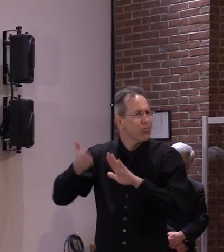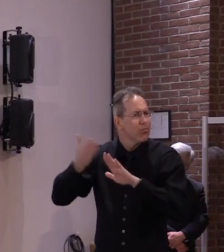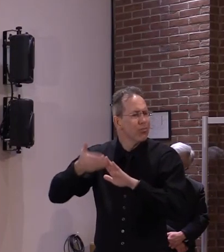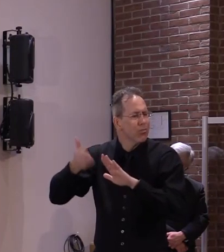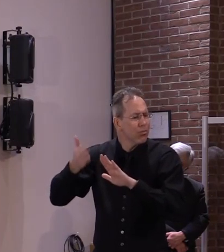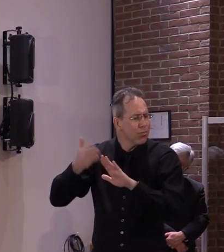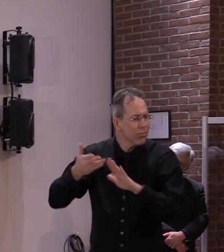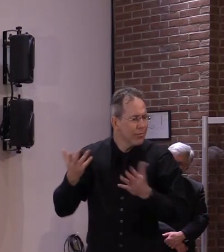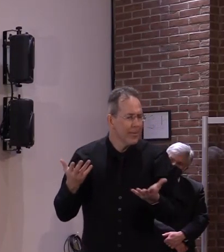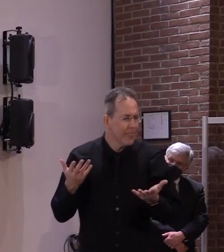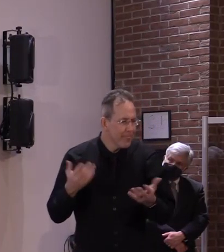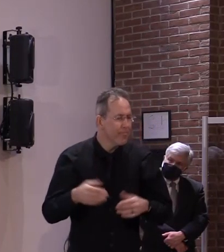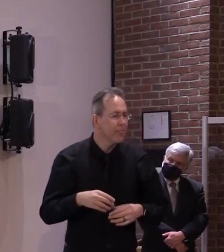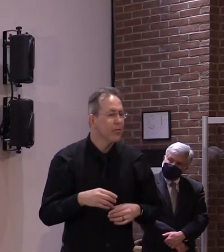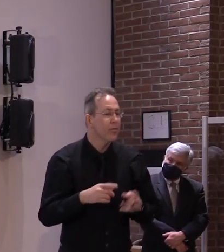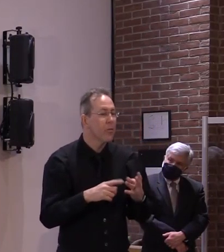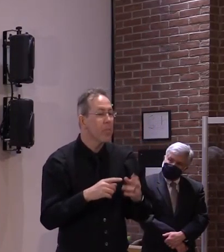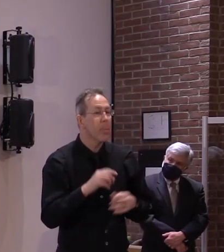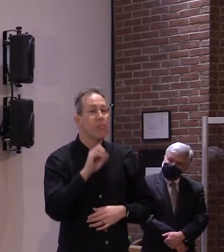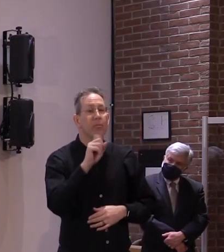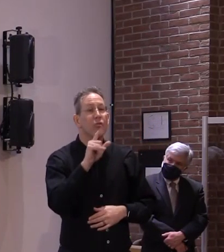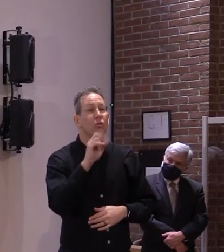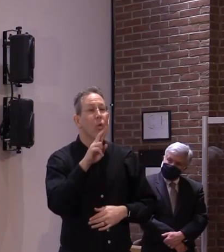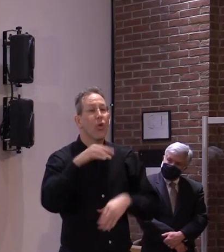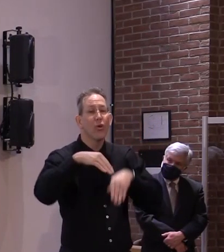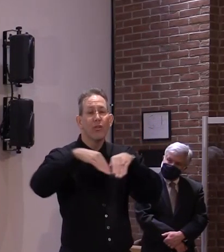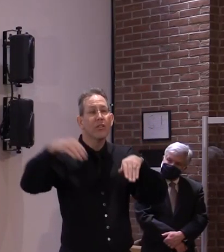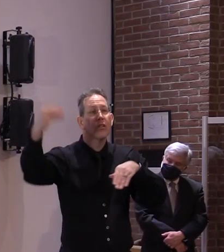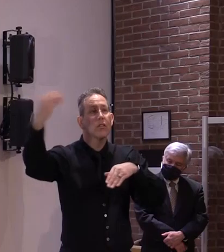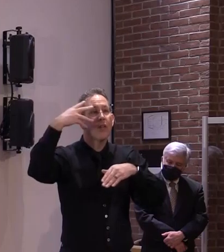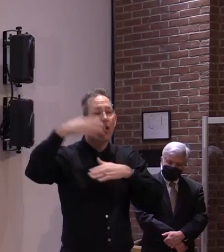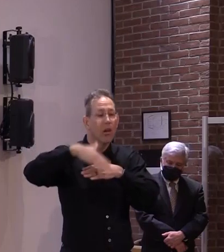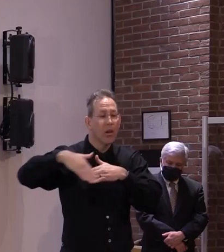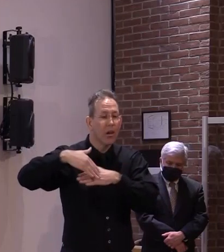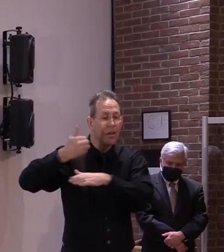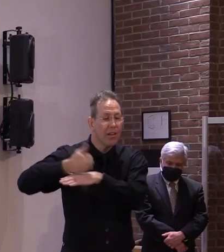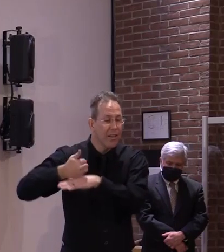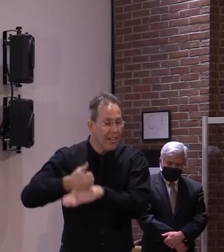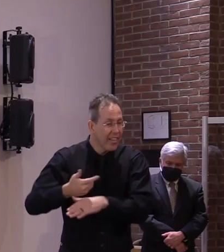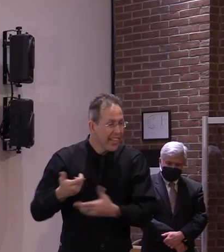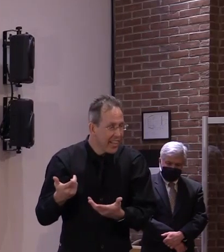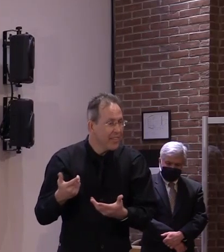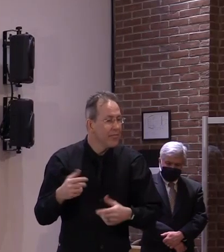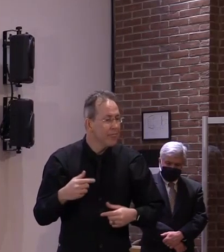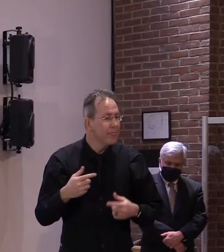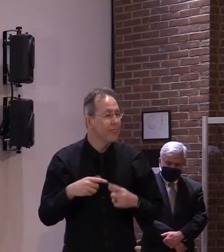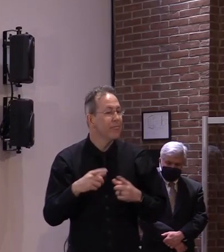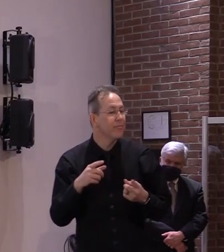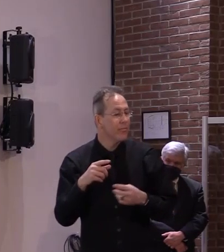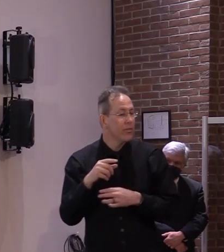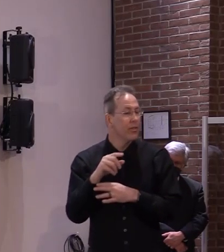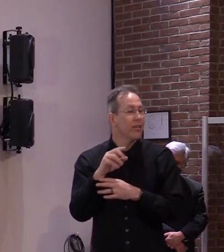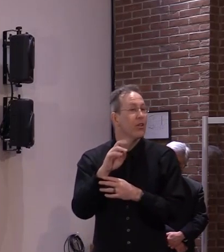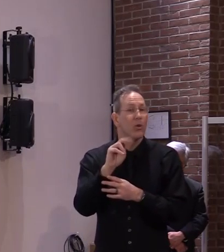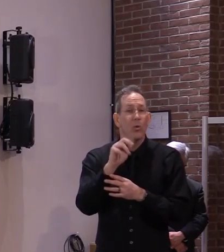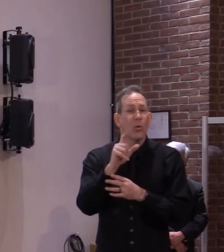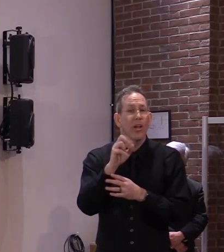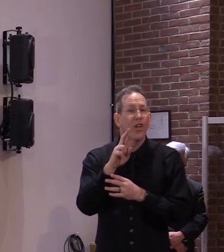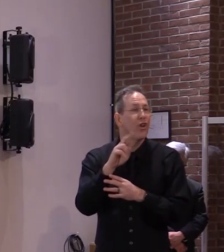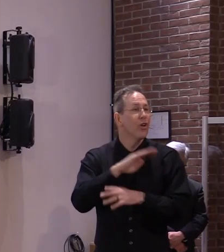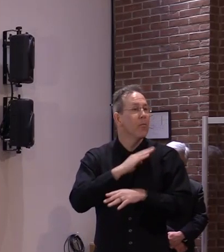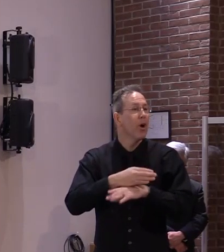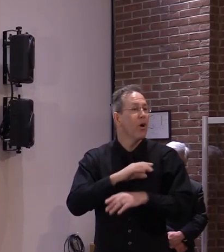So, we want to broaden the portfolio so that we aren't depending on one source. And I think that's mm-hmm. That's working for us